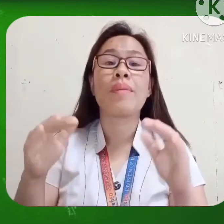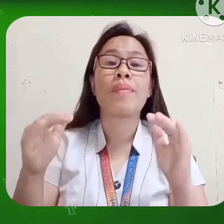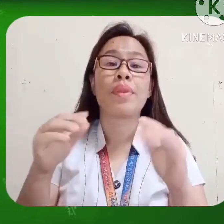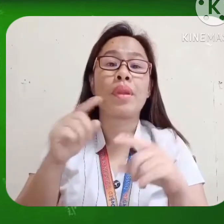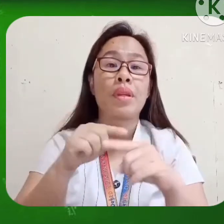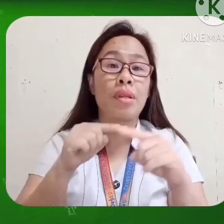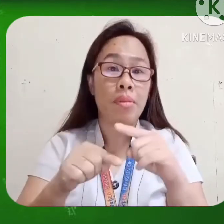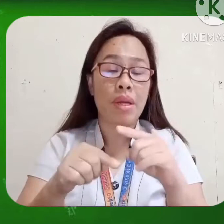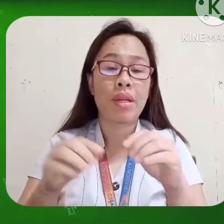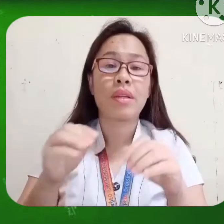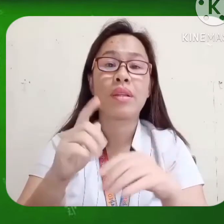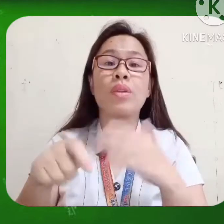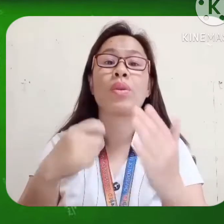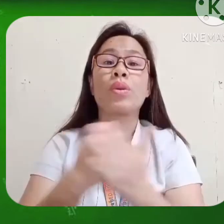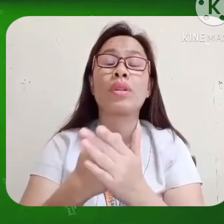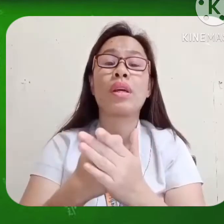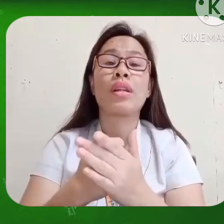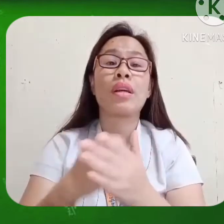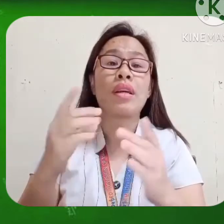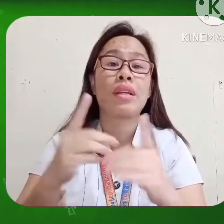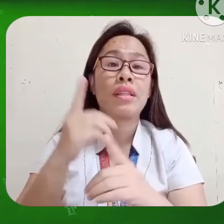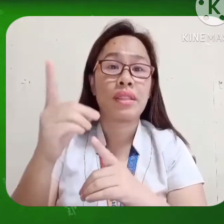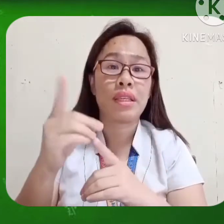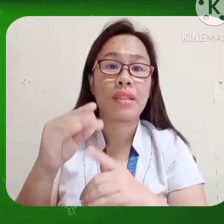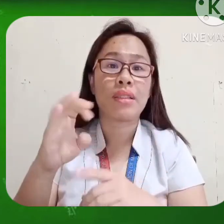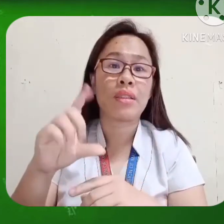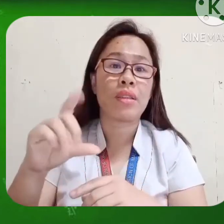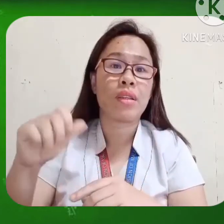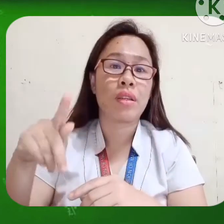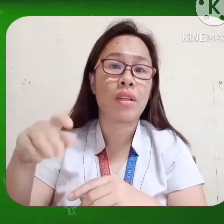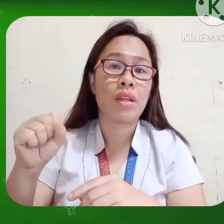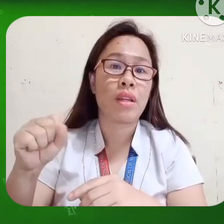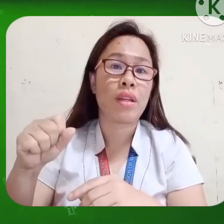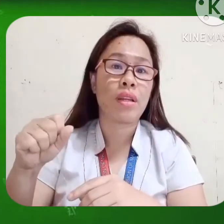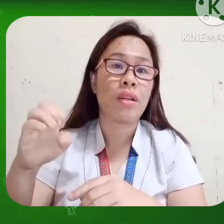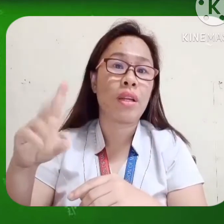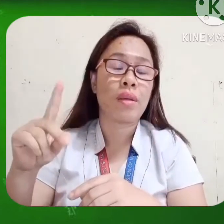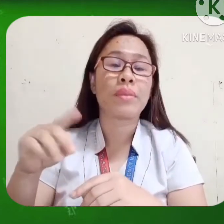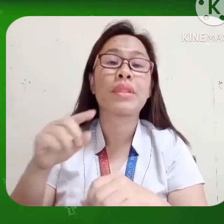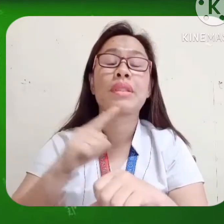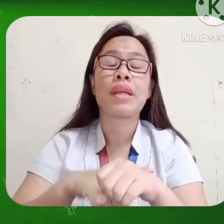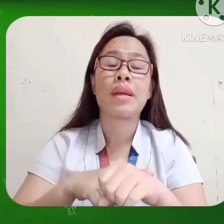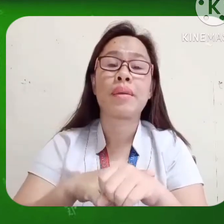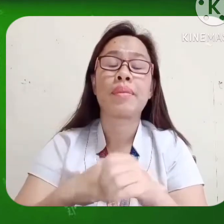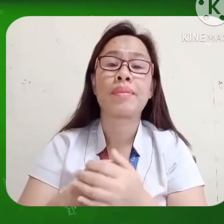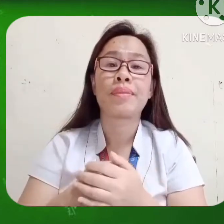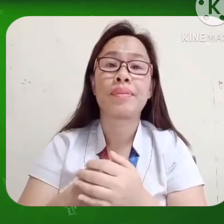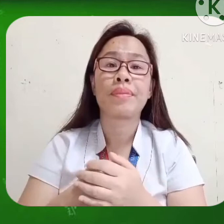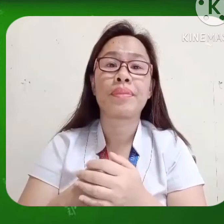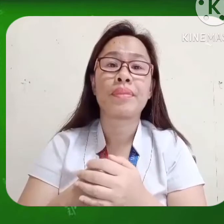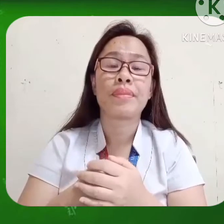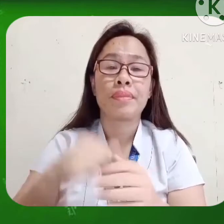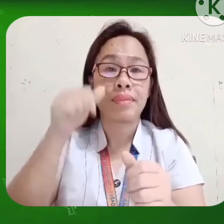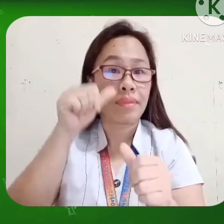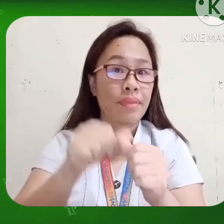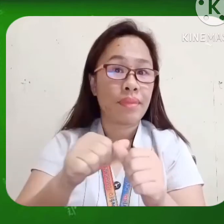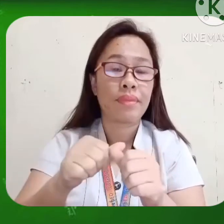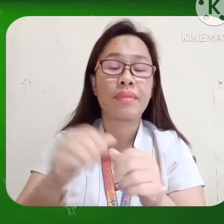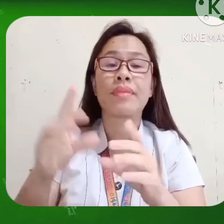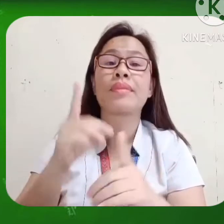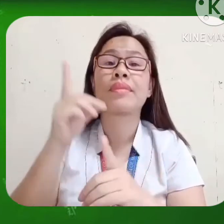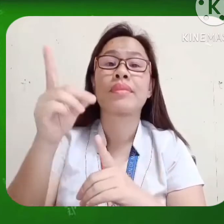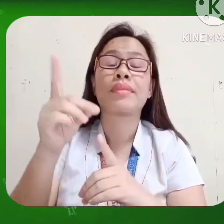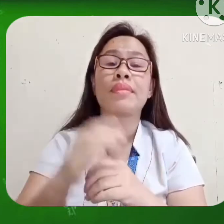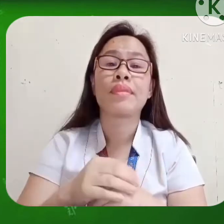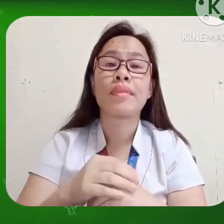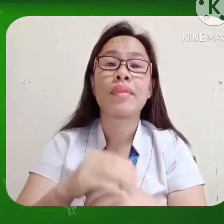we simply divide the total distance over the elapsed time. Take note of the word distance.